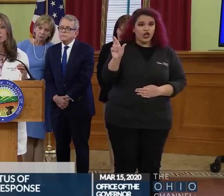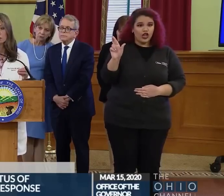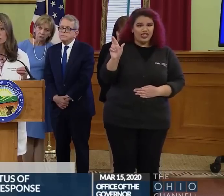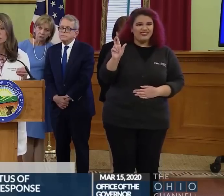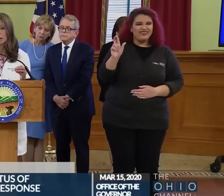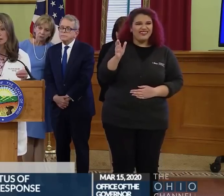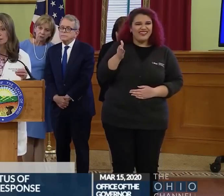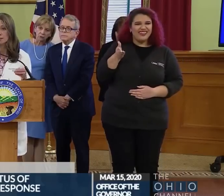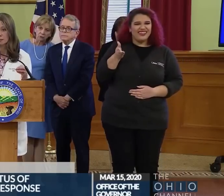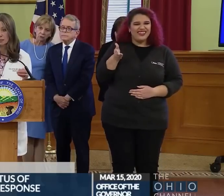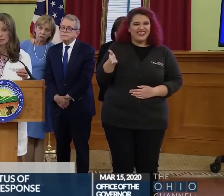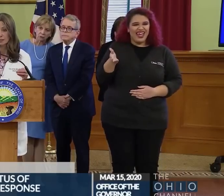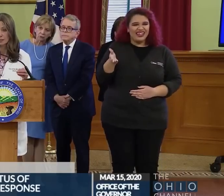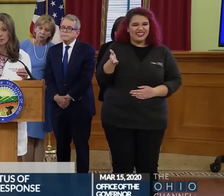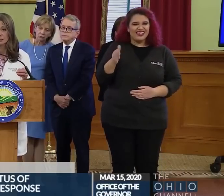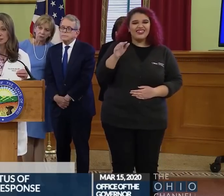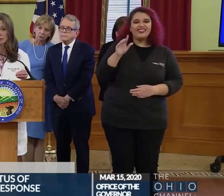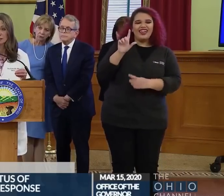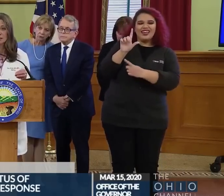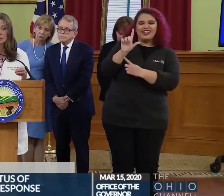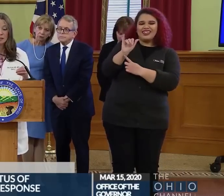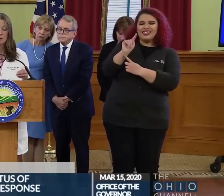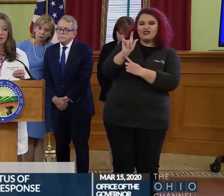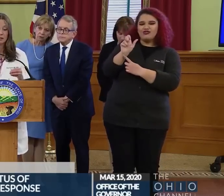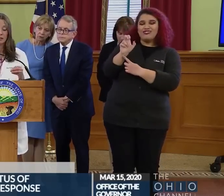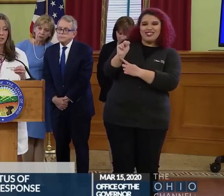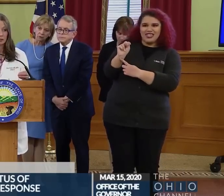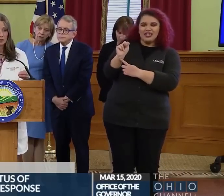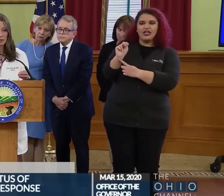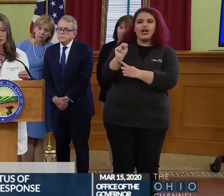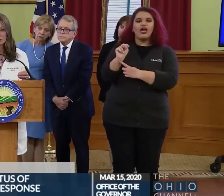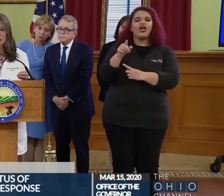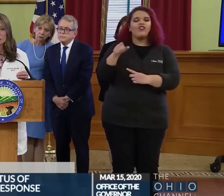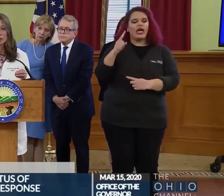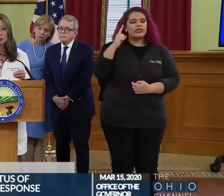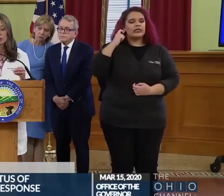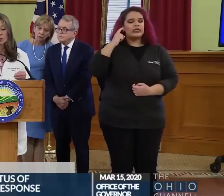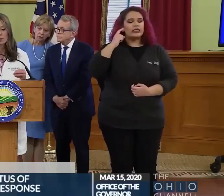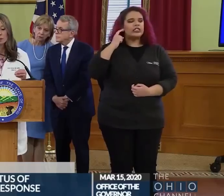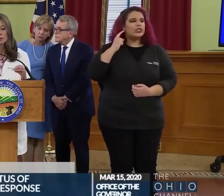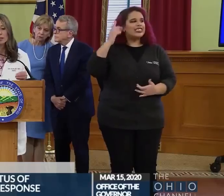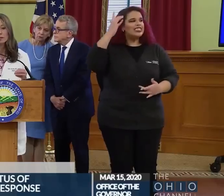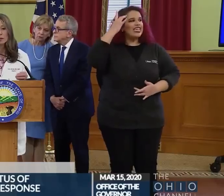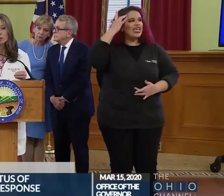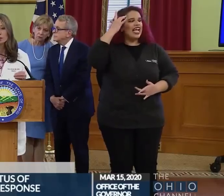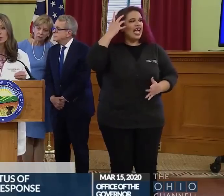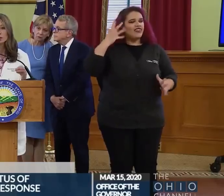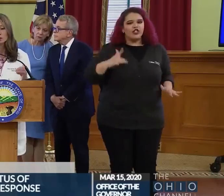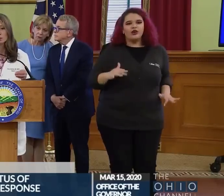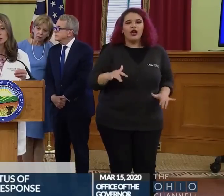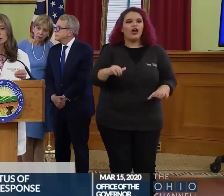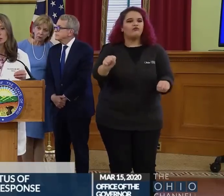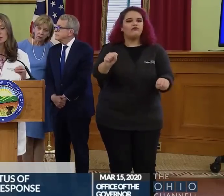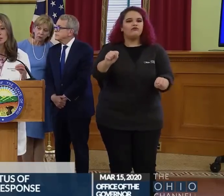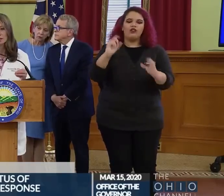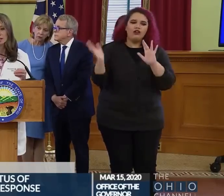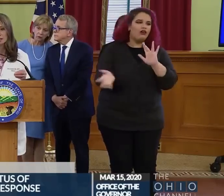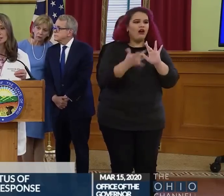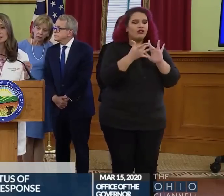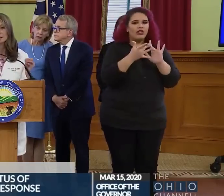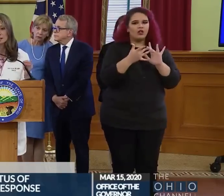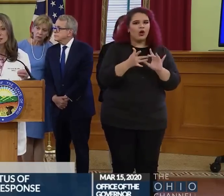with those first Miami suspected cases, and, you know, they just did an outstanding job. So you, please, folks, you know, support